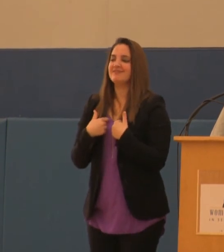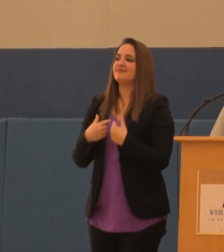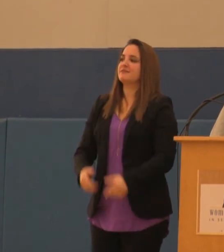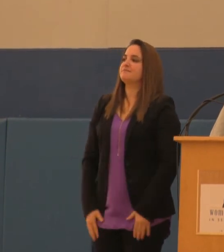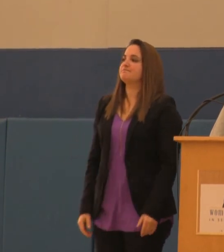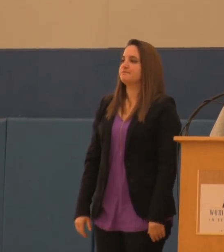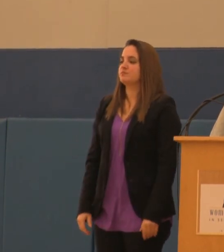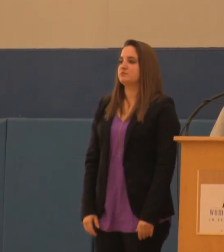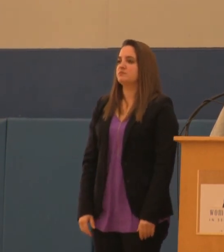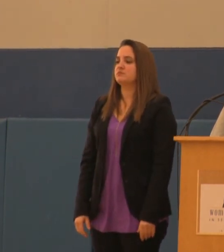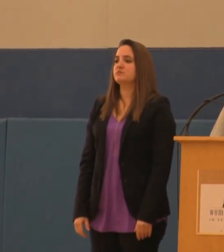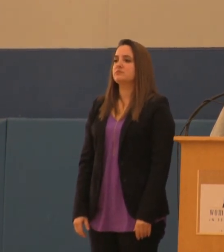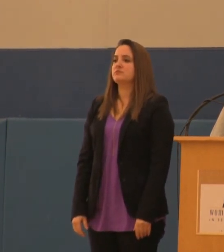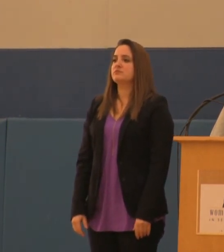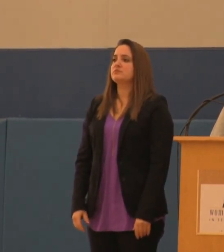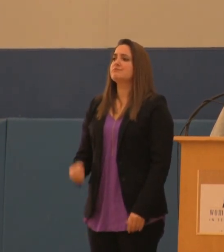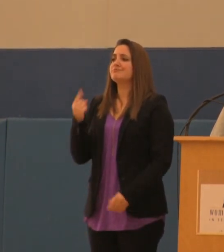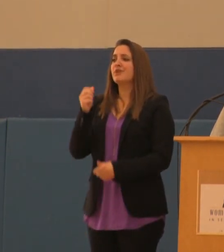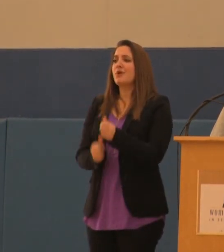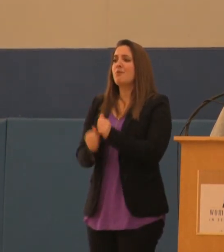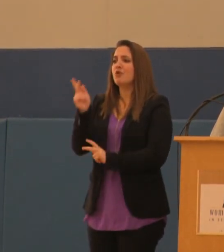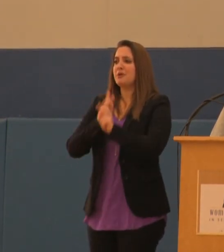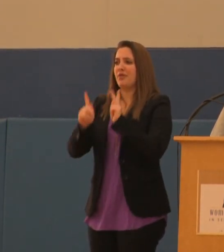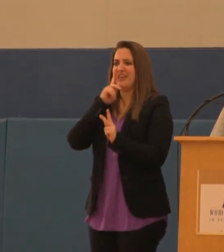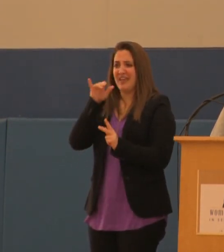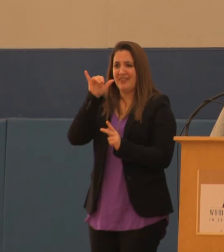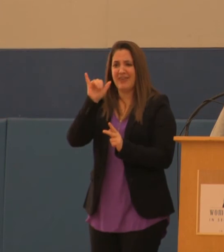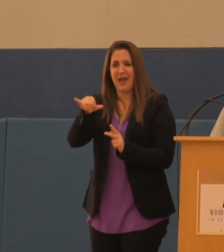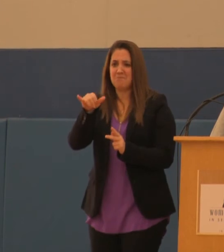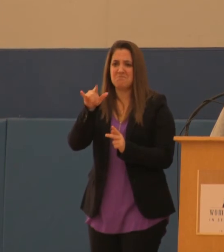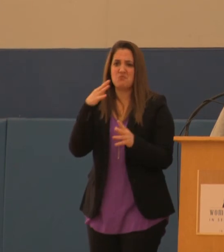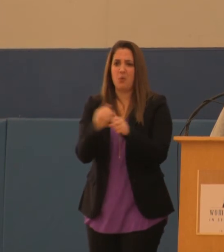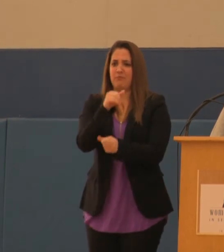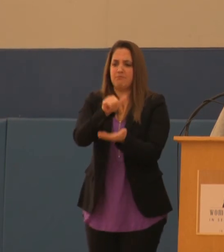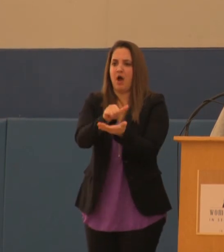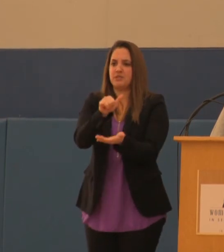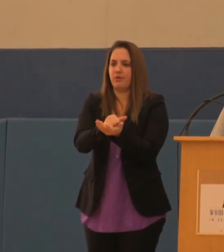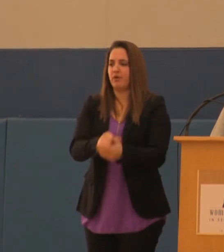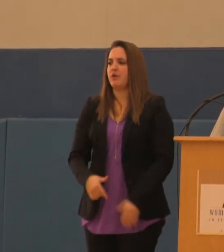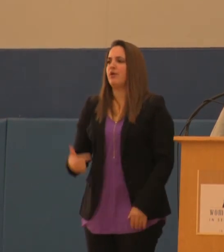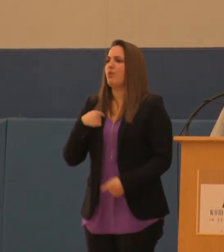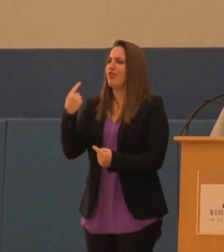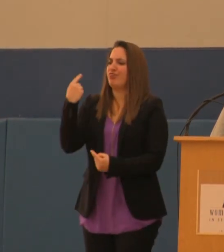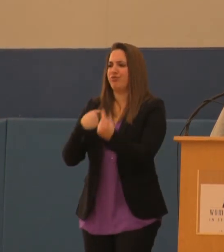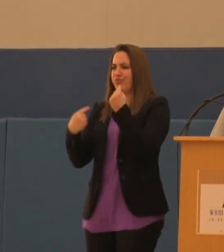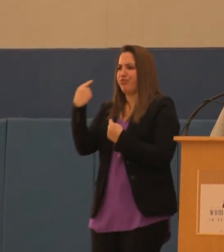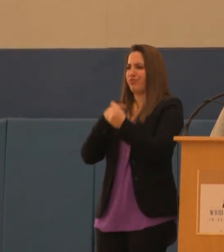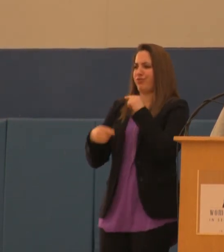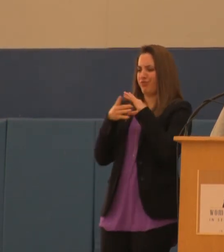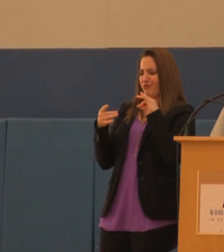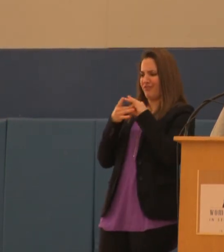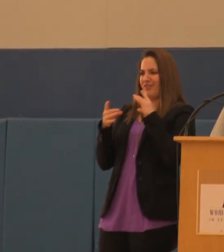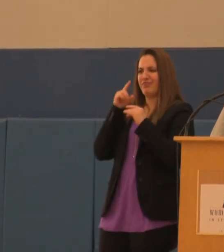This has been a battle that most have said was unwinnable. We've been called names, they've tried to discredit